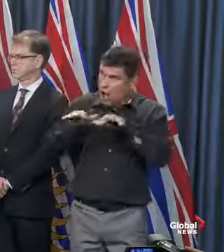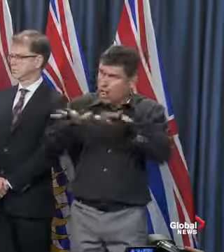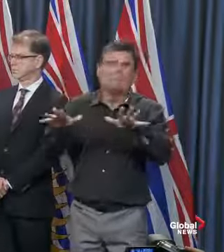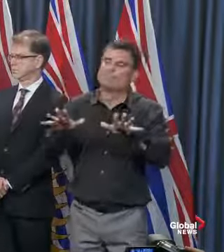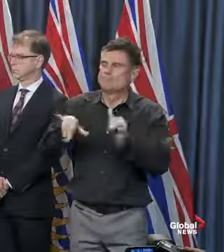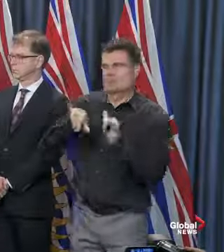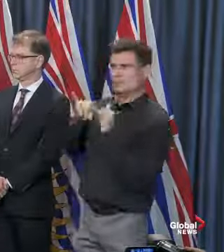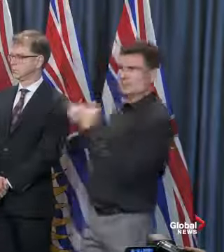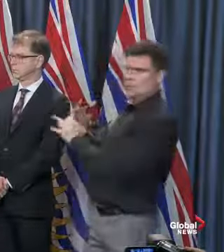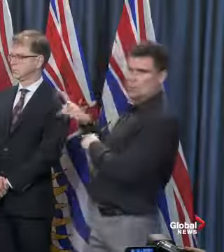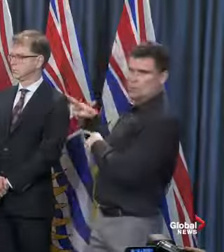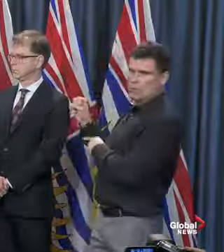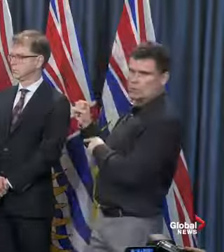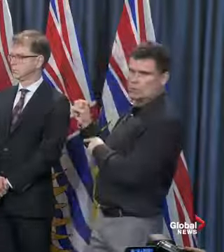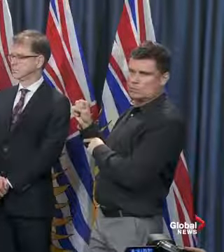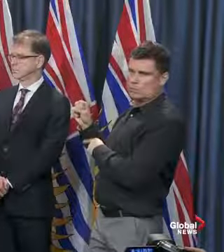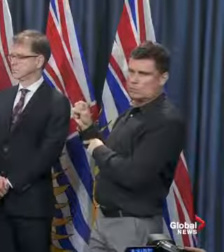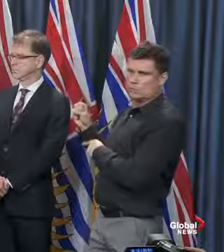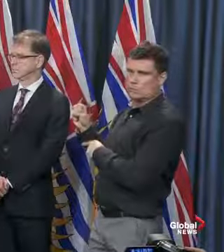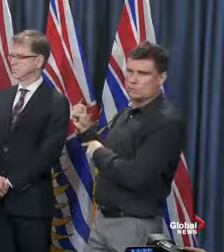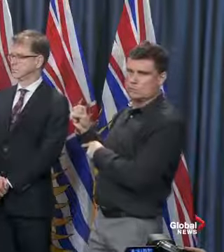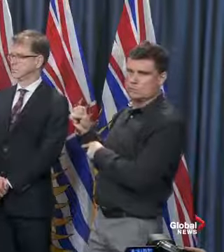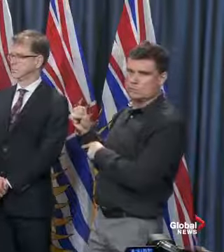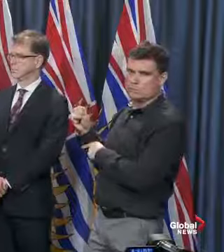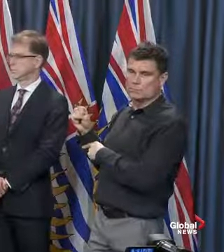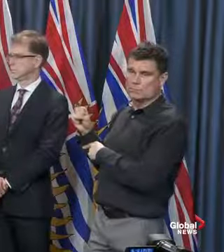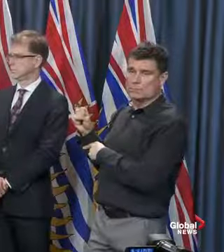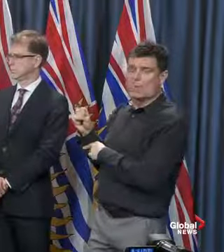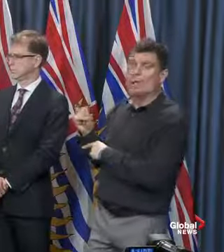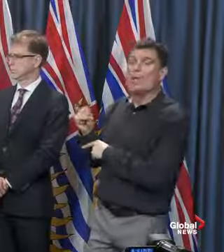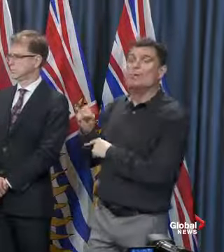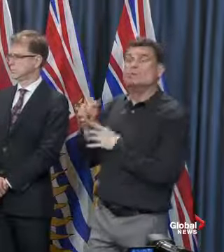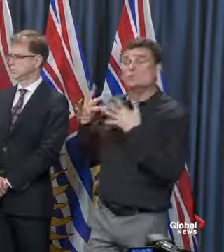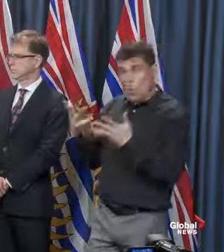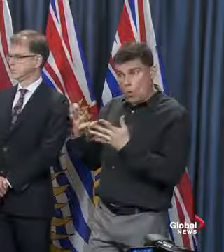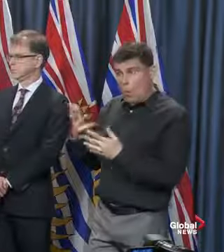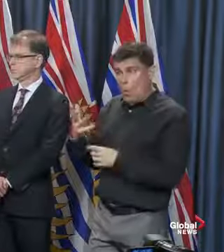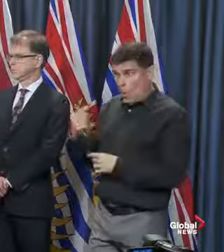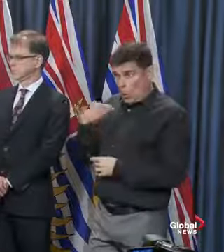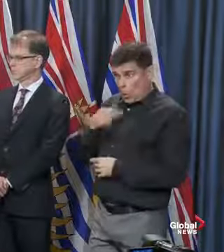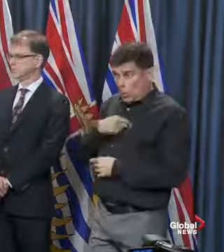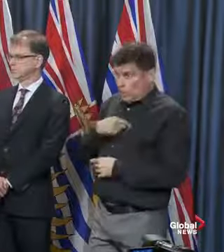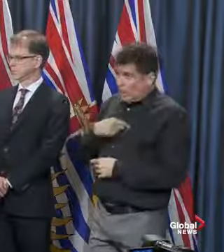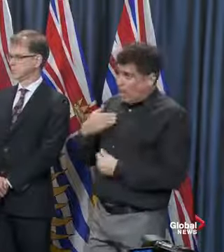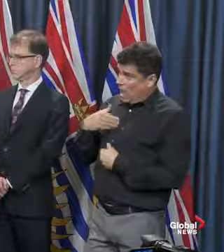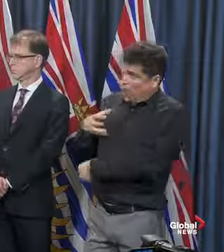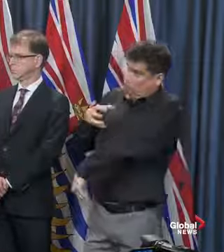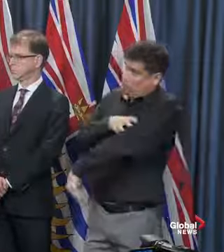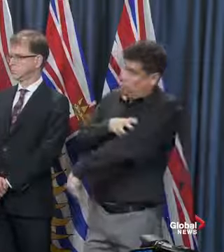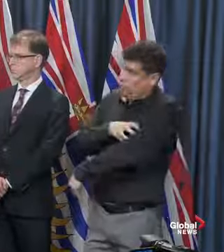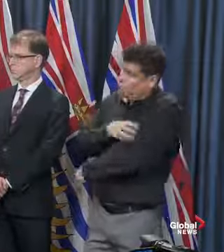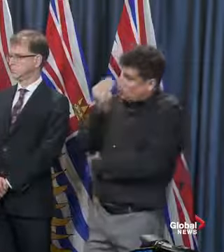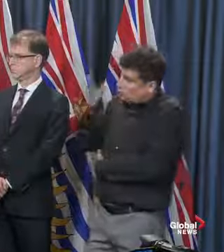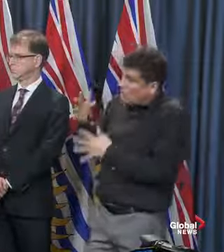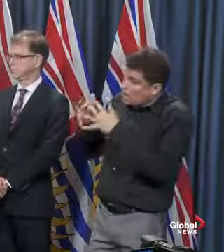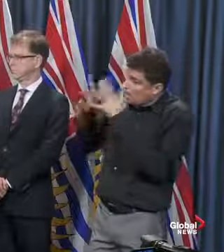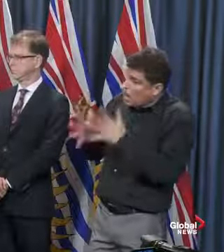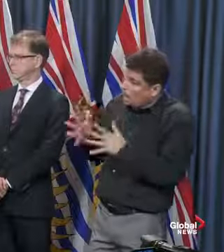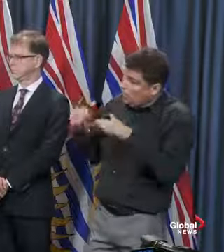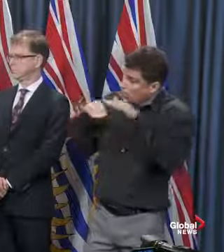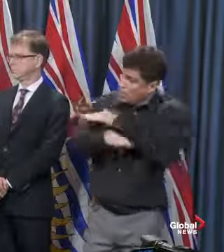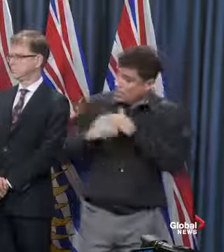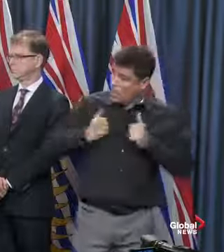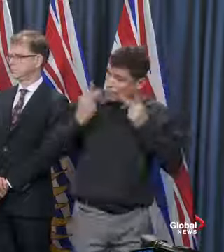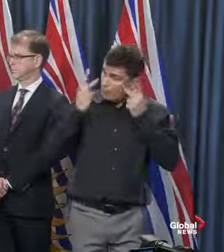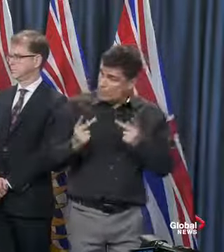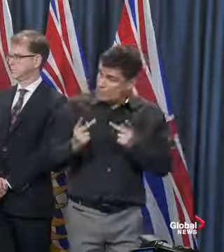needs to self-isolate, and if that's a visitor and they want to come to the Butchart Gardens, then they self-isolate for 14 days and